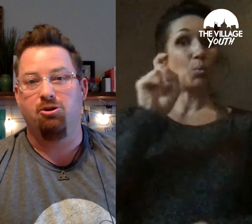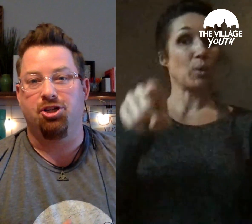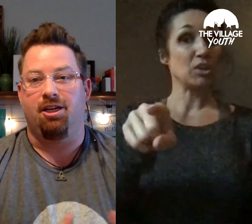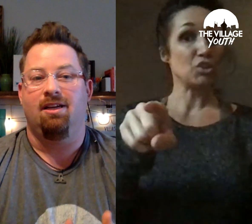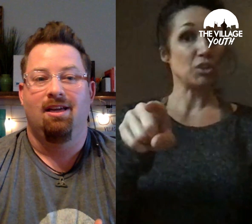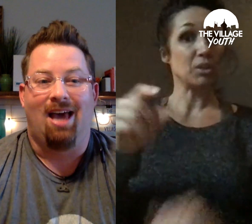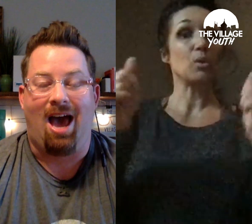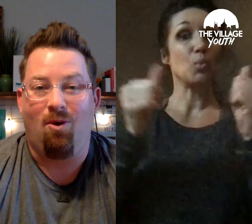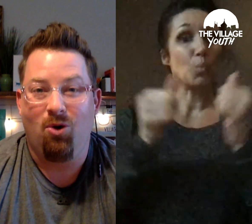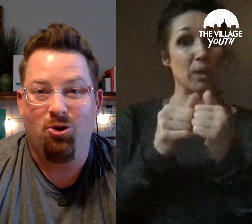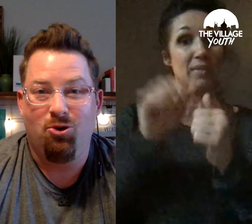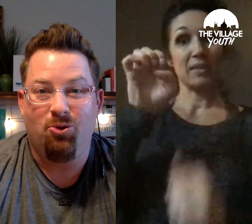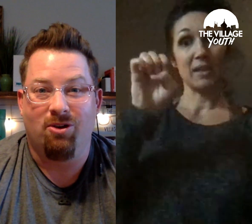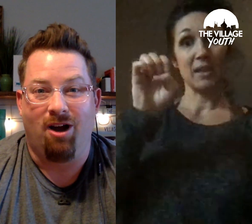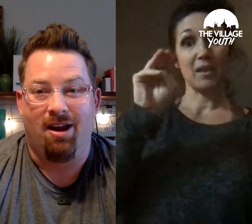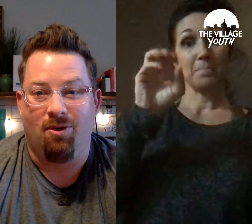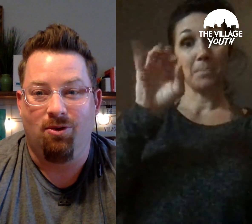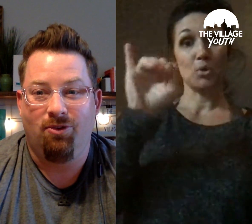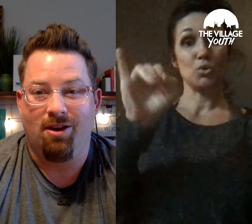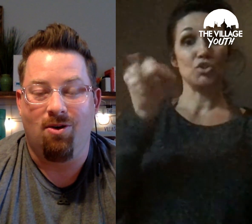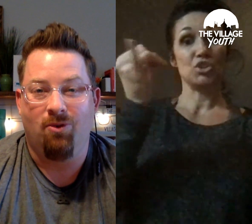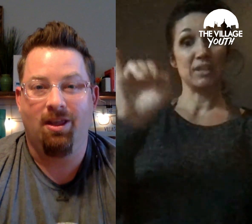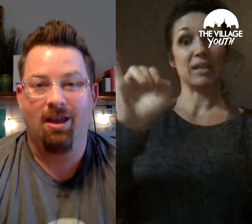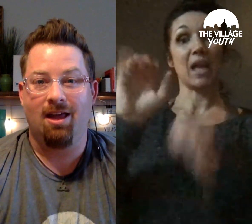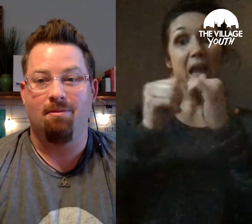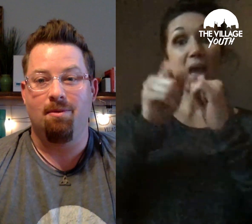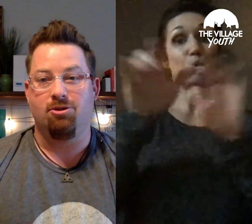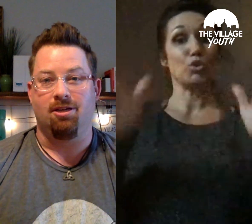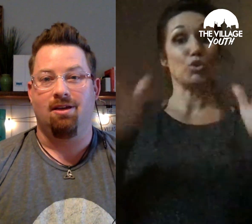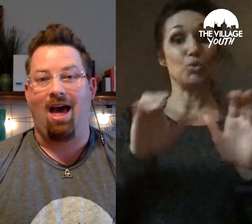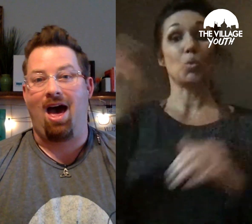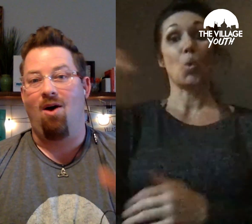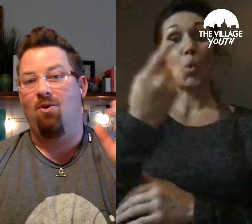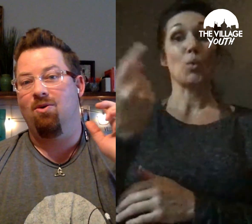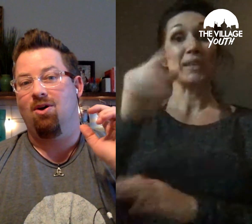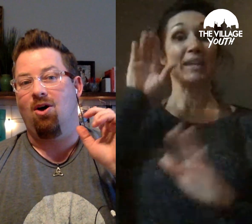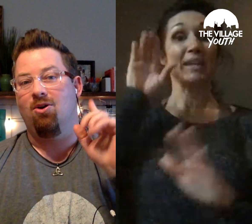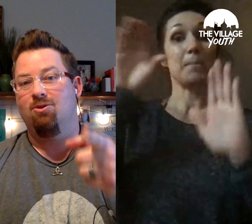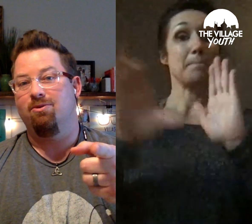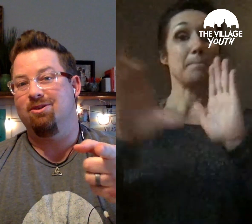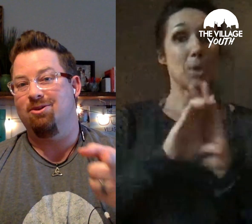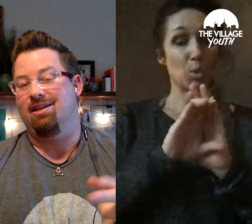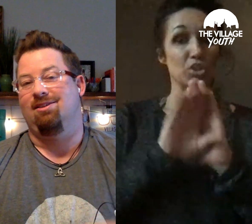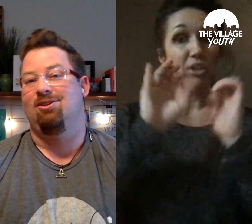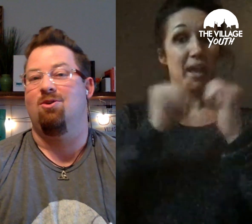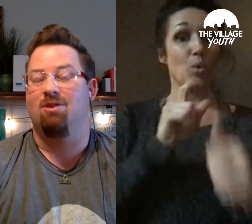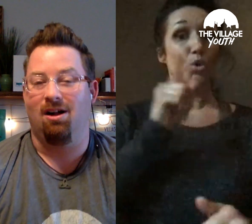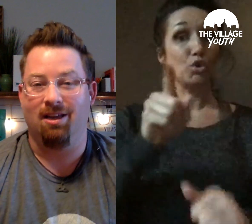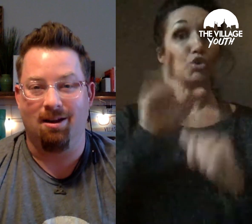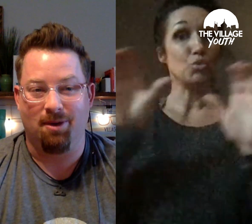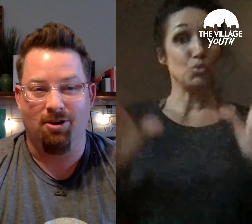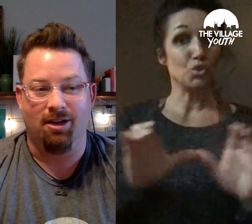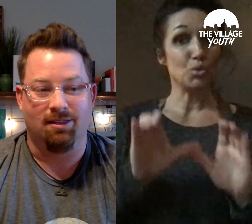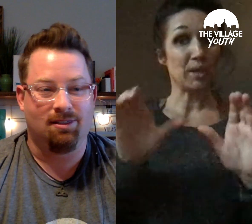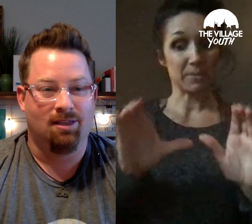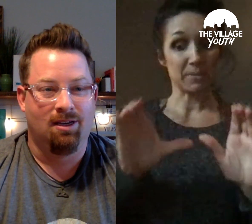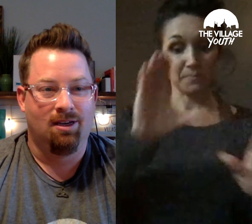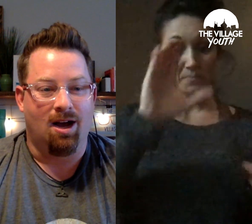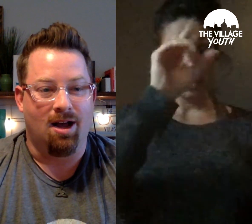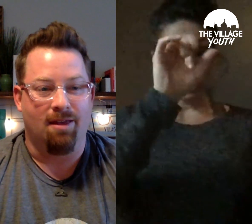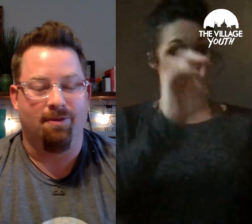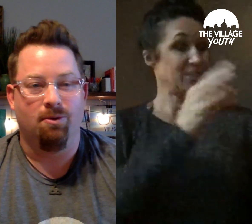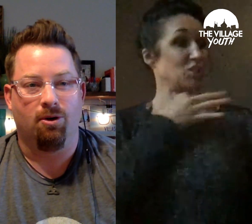an emoji. How are you doing right now? Using only an emoji, how are you doing? So, Colleen, I'm